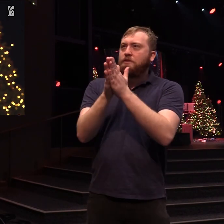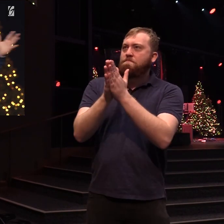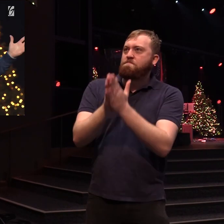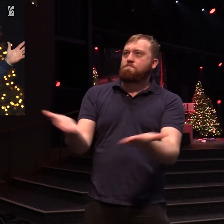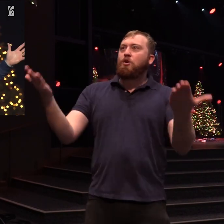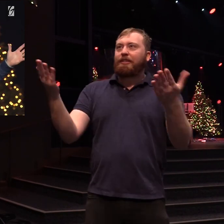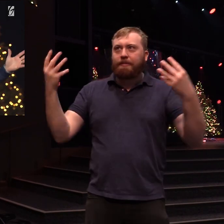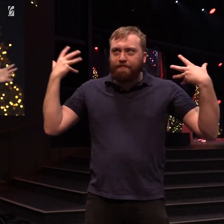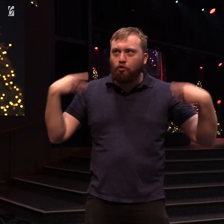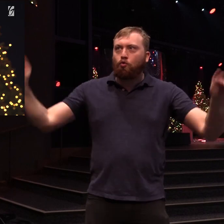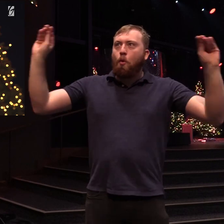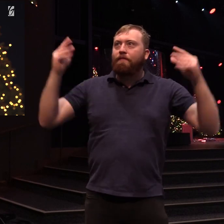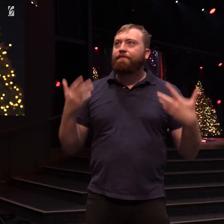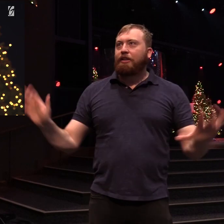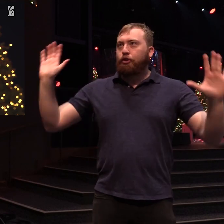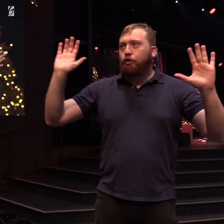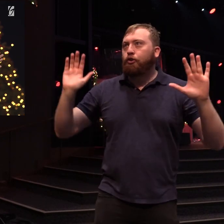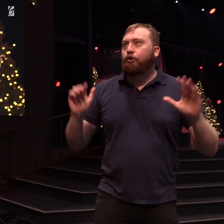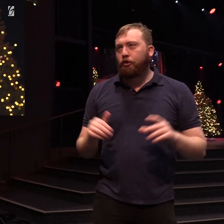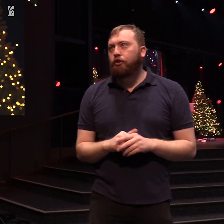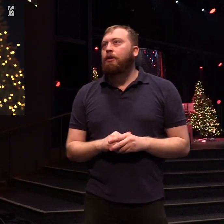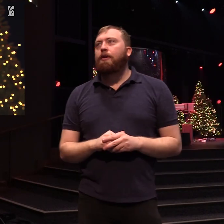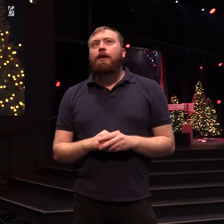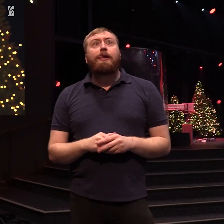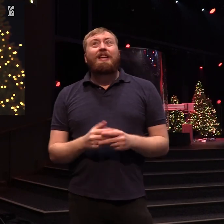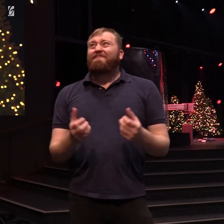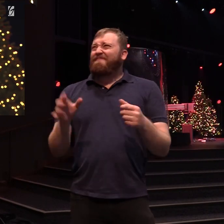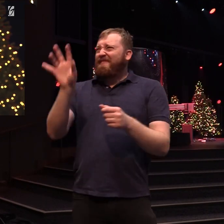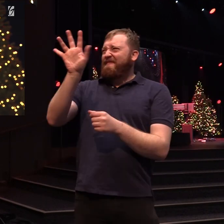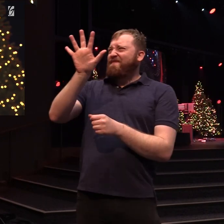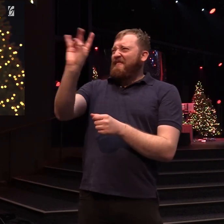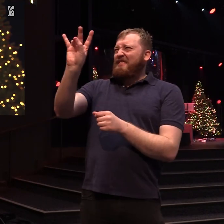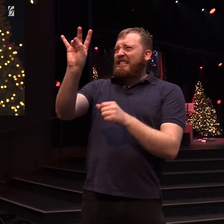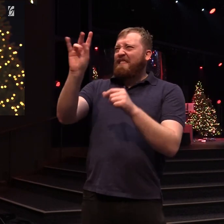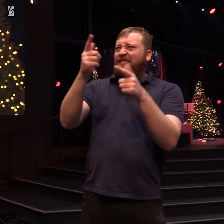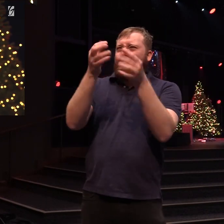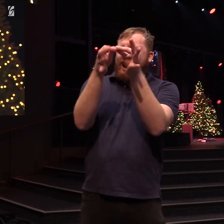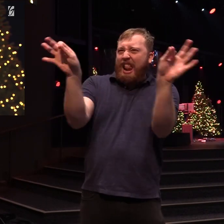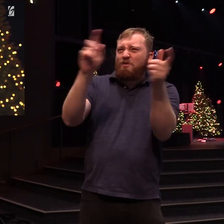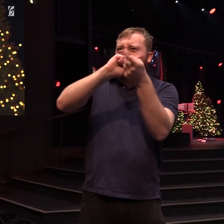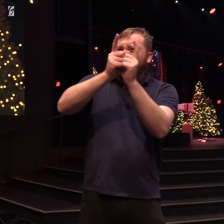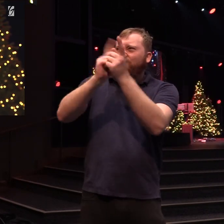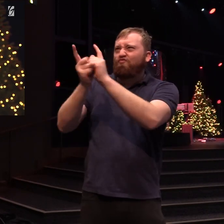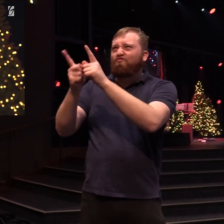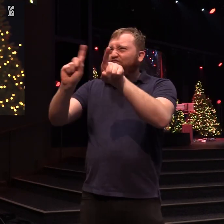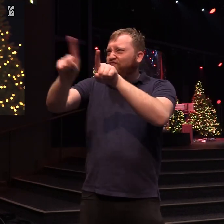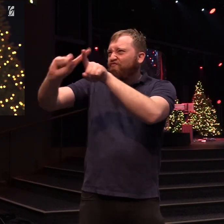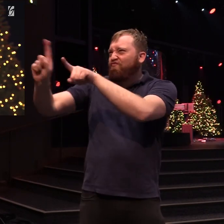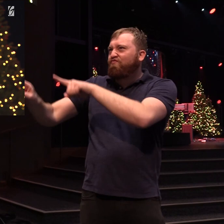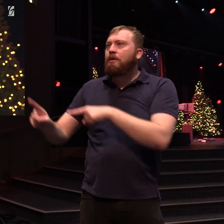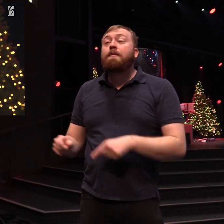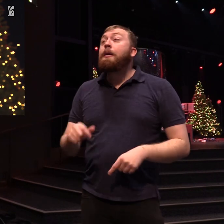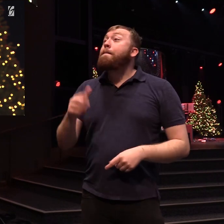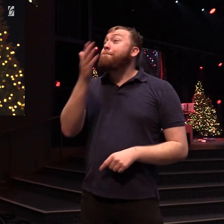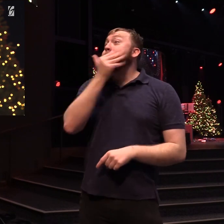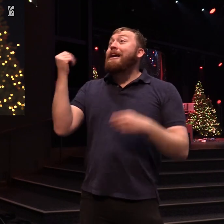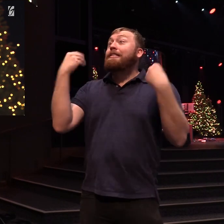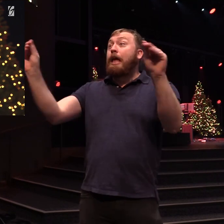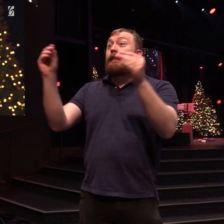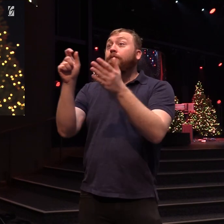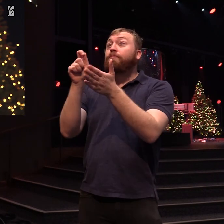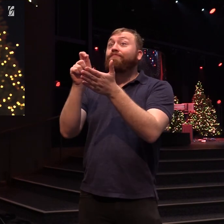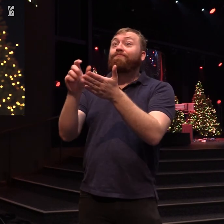57 books sold in 57 languages. Well, not just the best-selling Christian author of our time, one of the